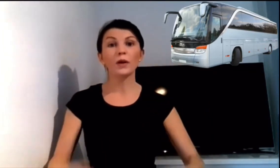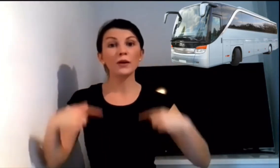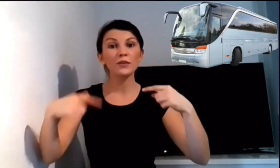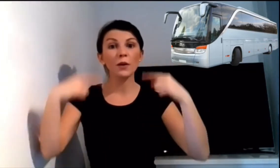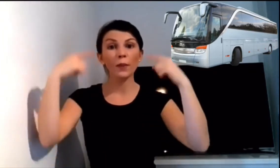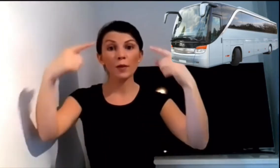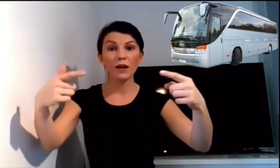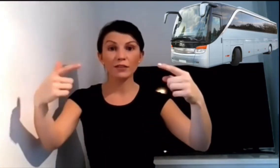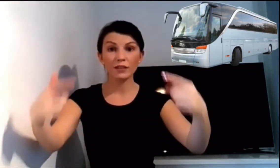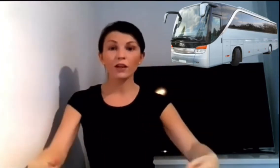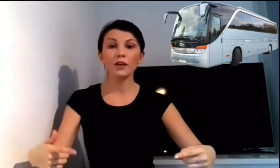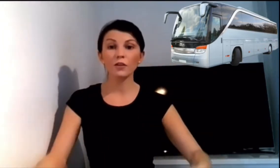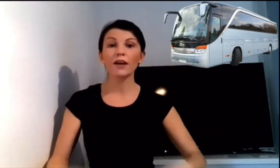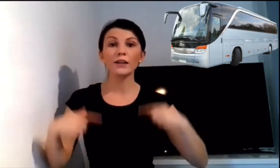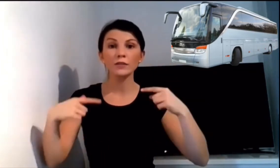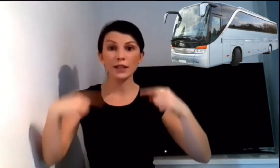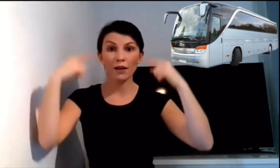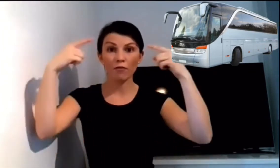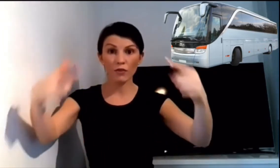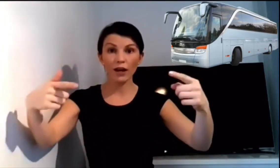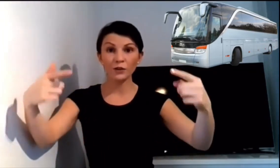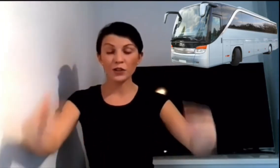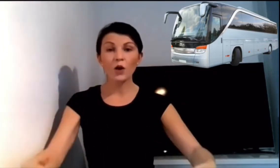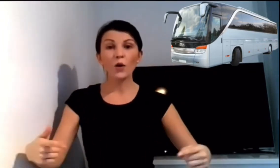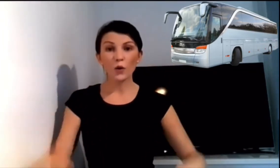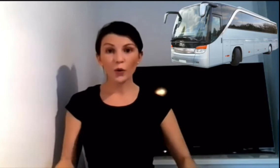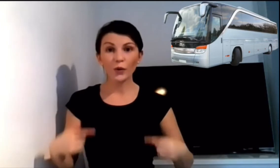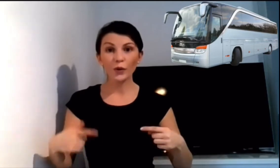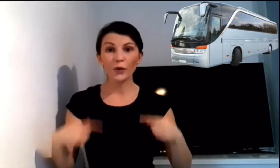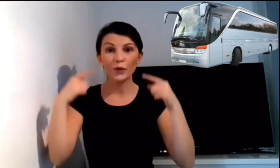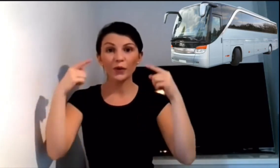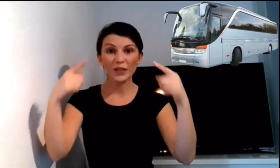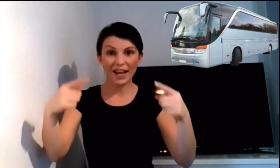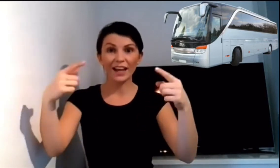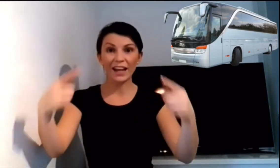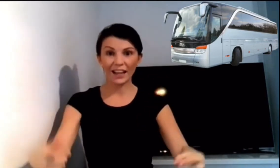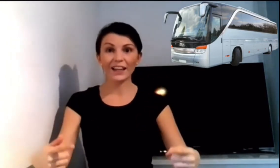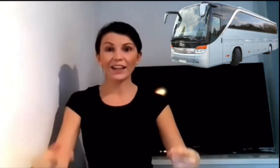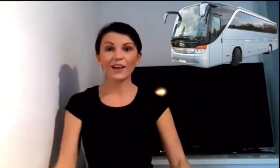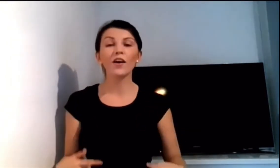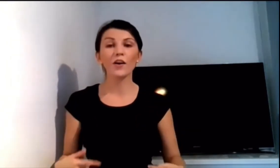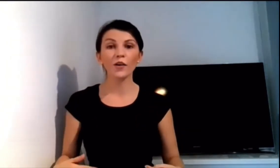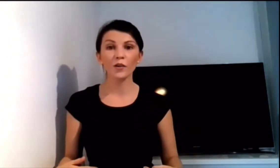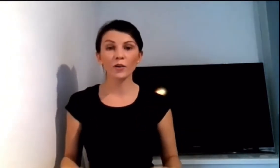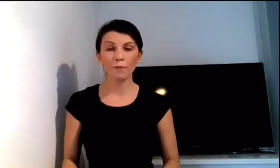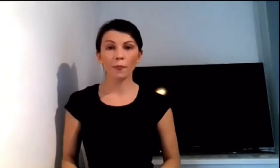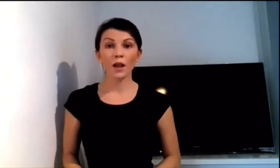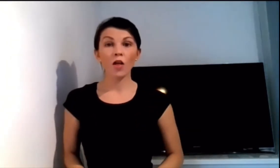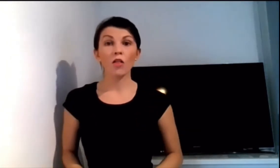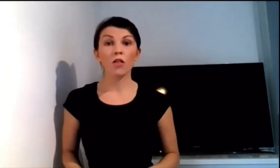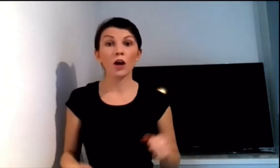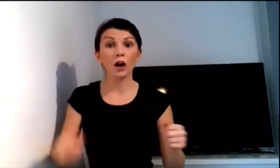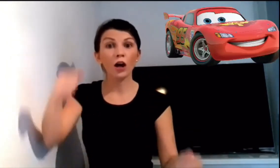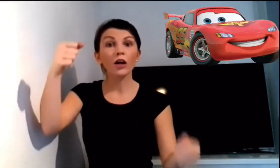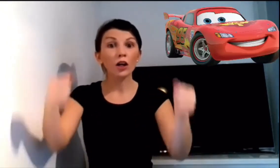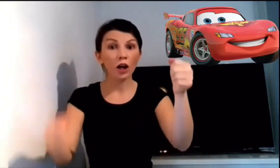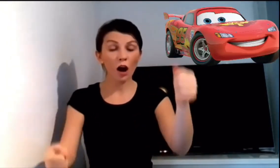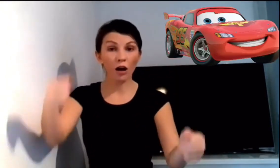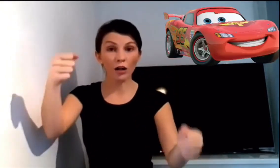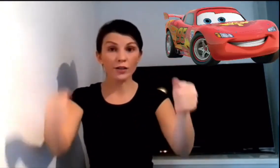on the bus go round and round all day long. The cars